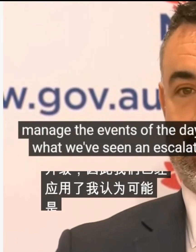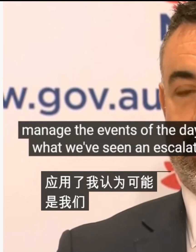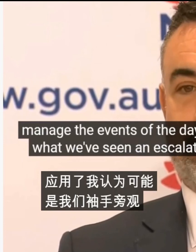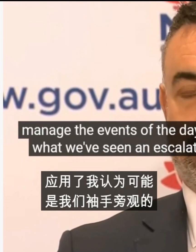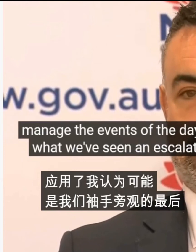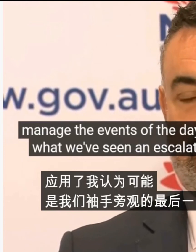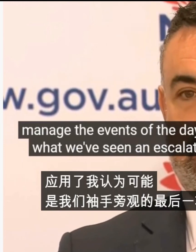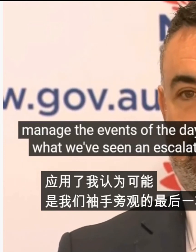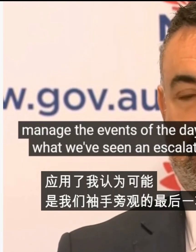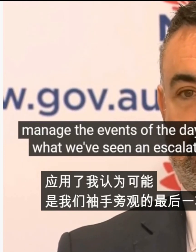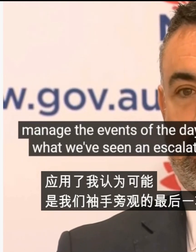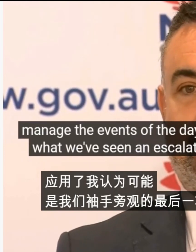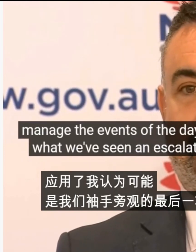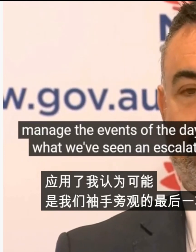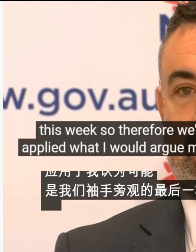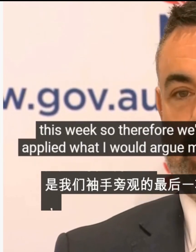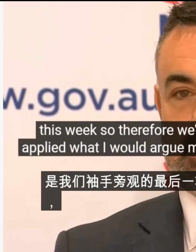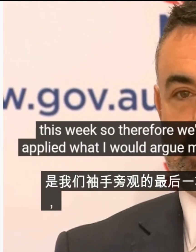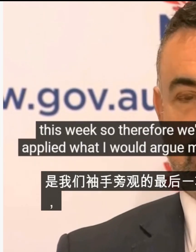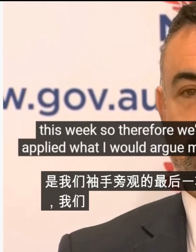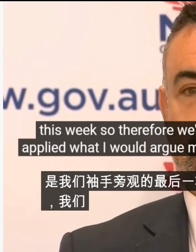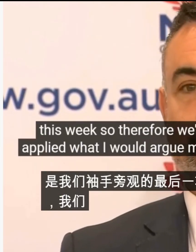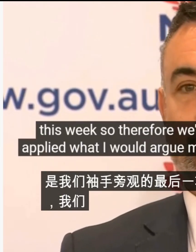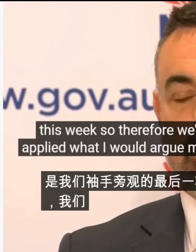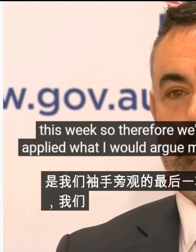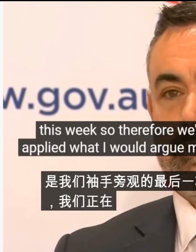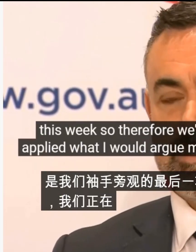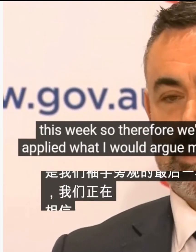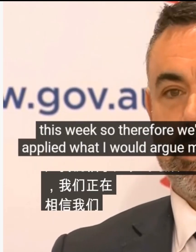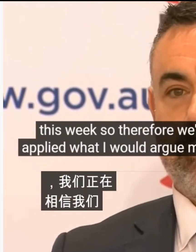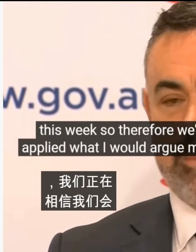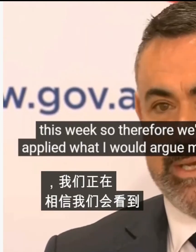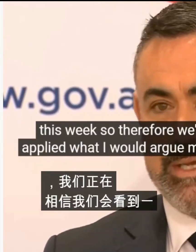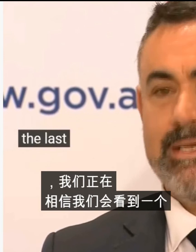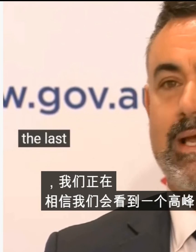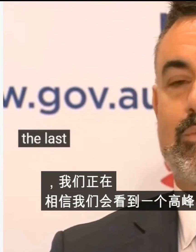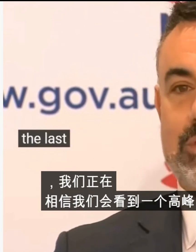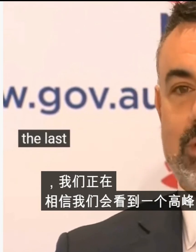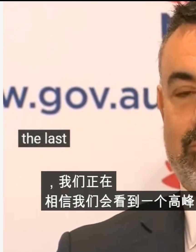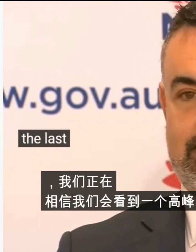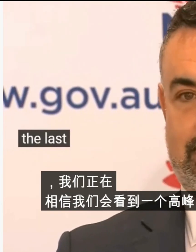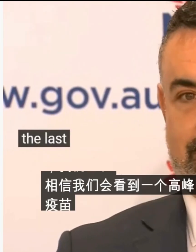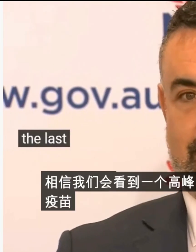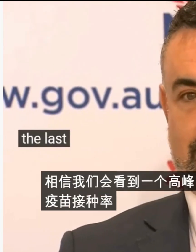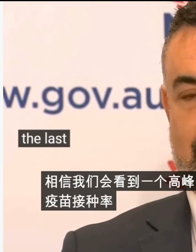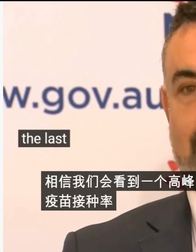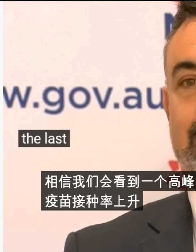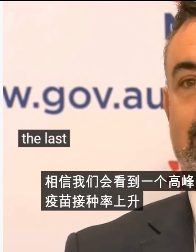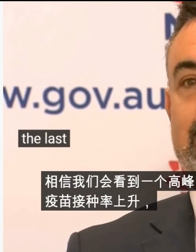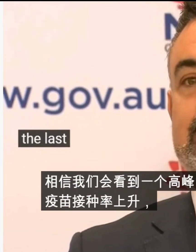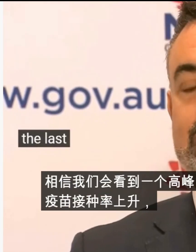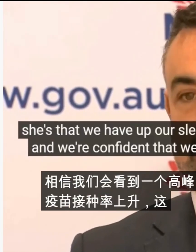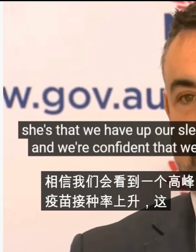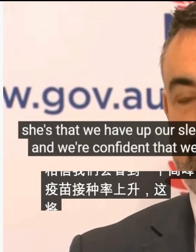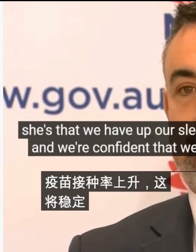maybe the last measures that we have up our sleeve, and we're confident that we'll see a peak, and we'll see with vaccination rates